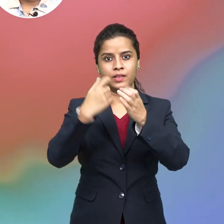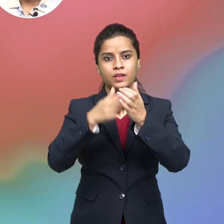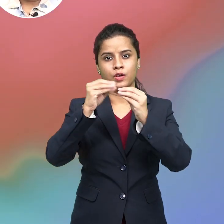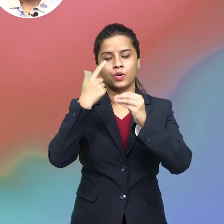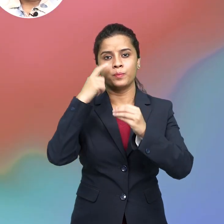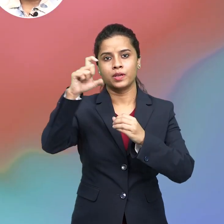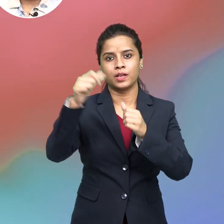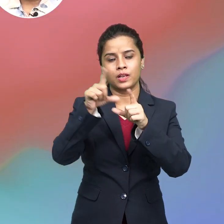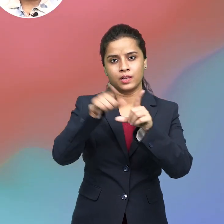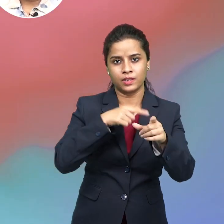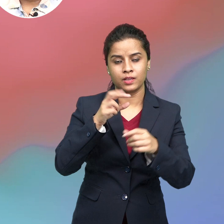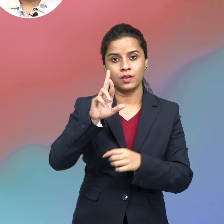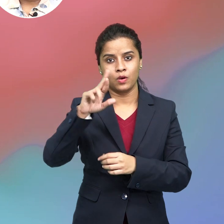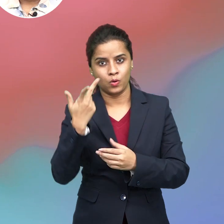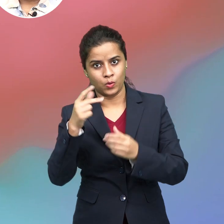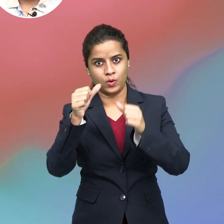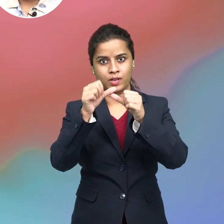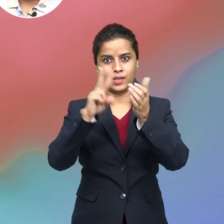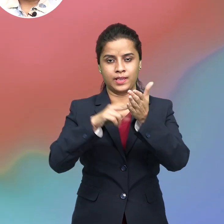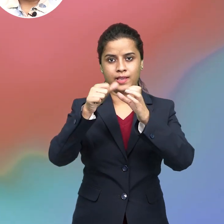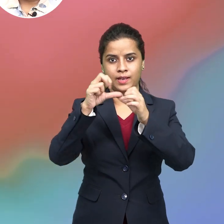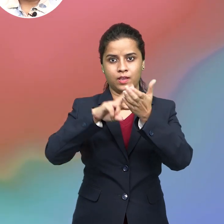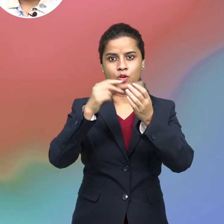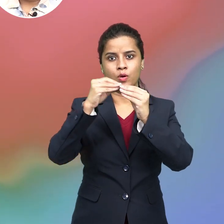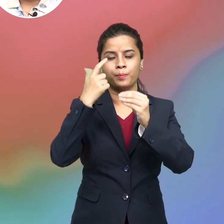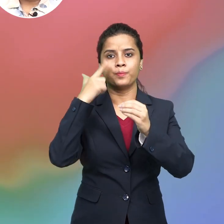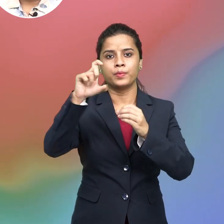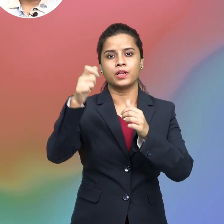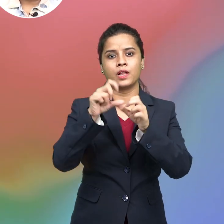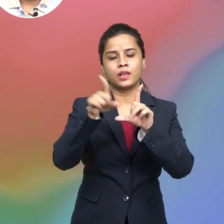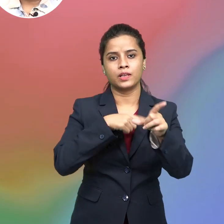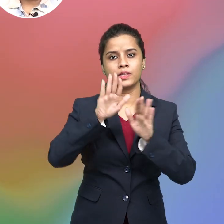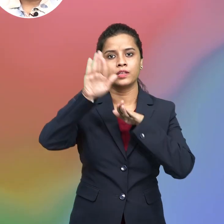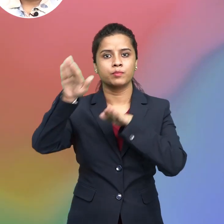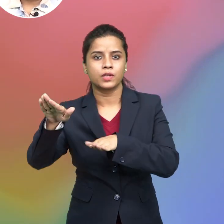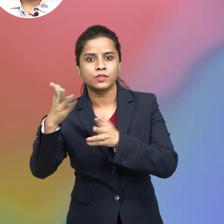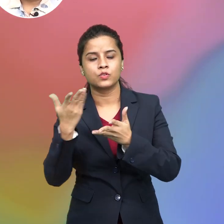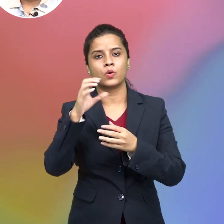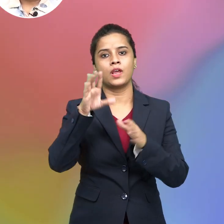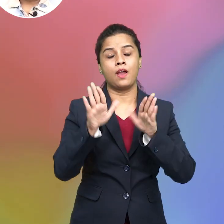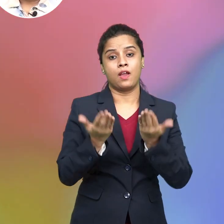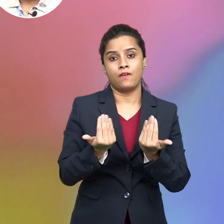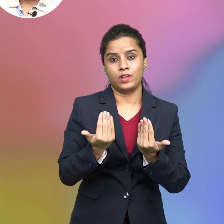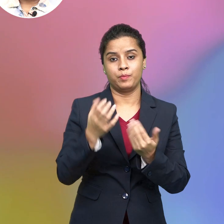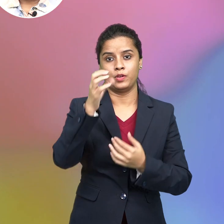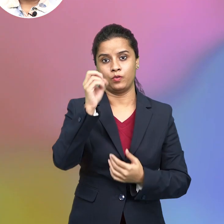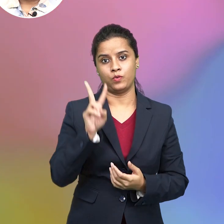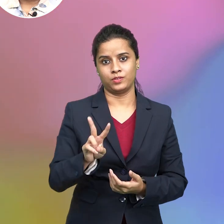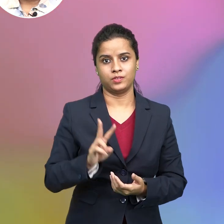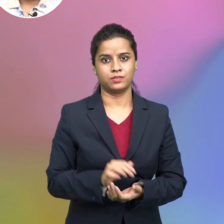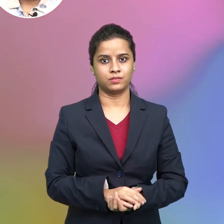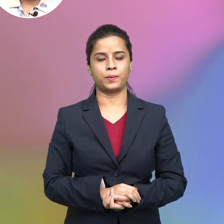aerobically or anaerobically depending upon the availability of oxygen.